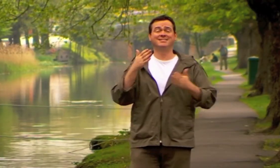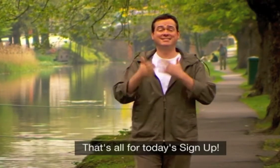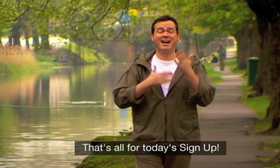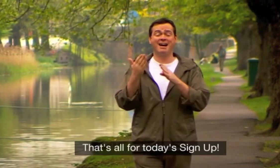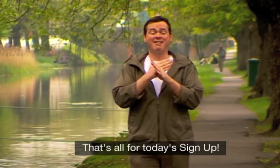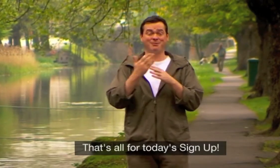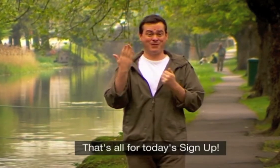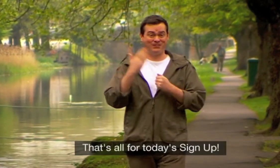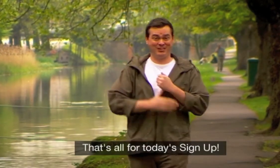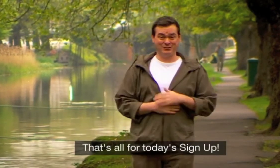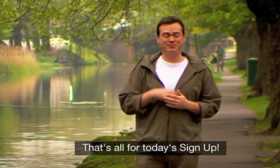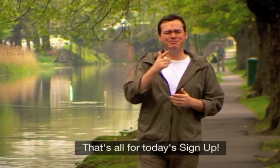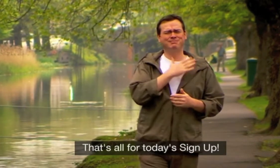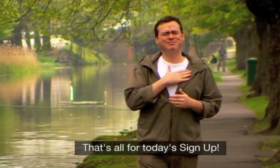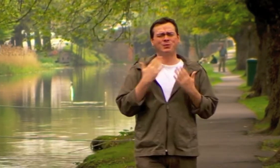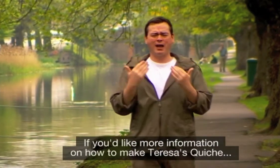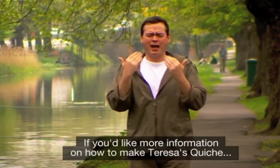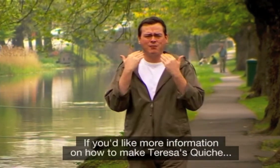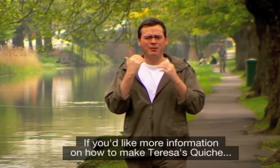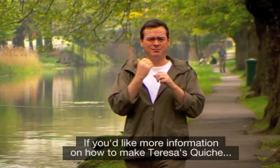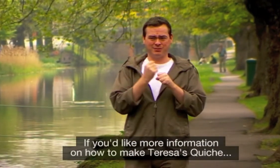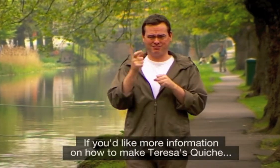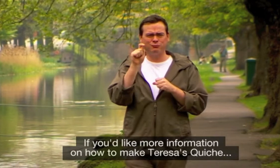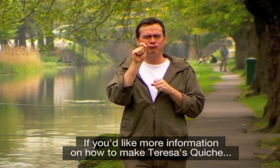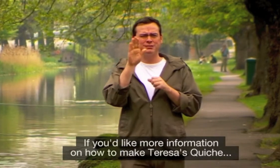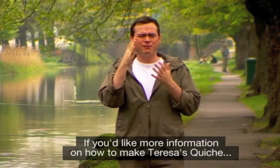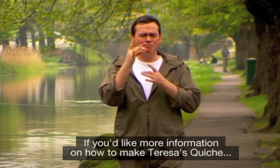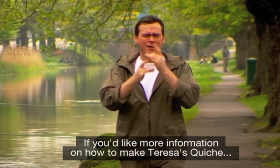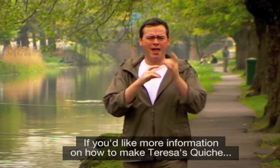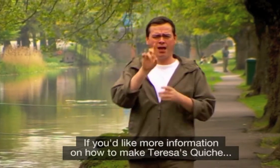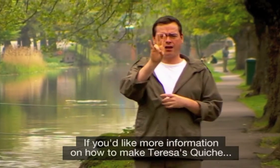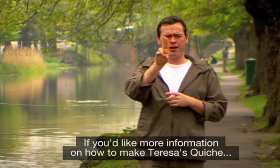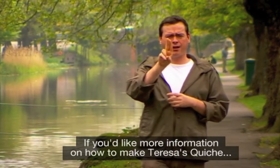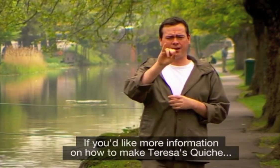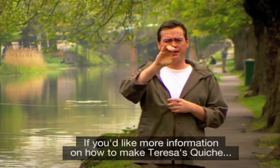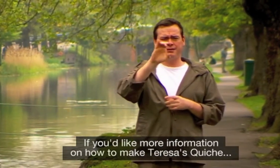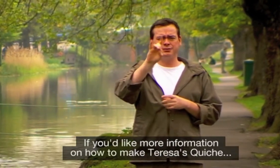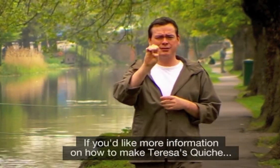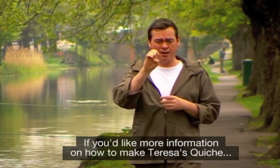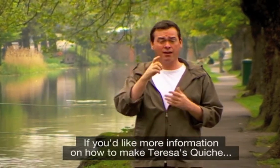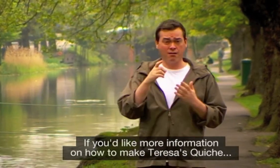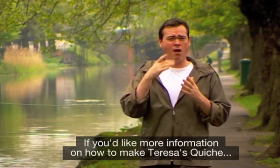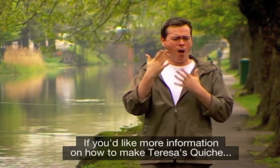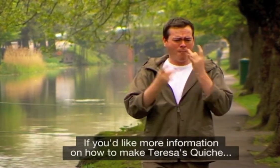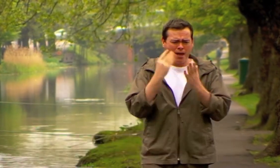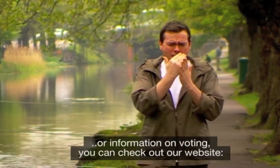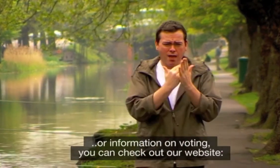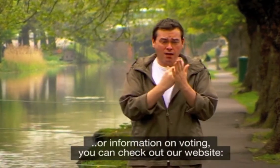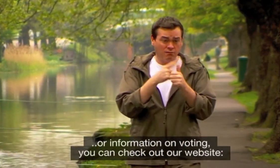That's all for today's sign-up. If you'd like more information on how to make Teresa's quiche, or